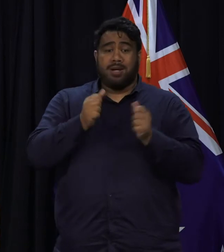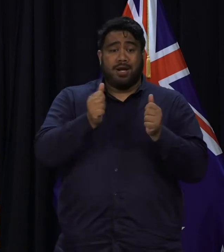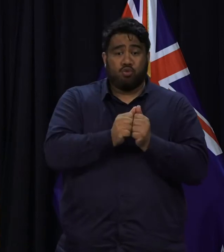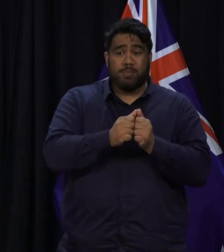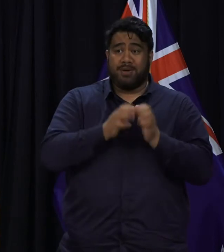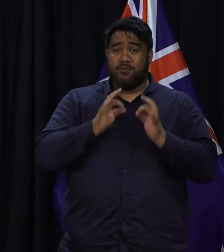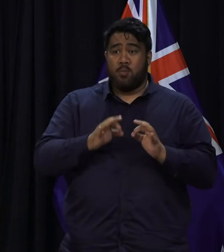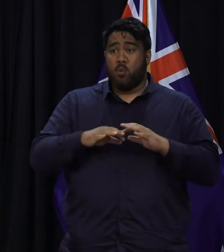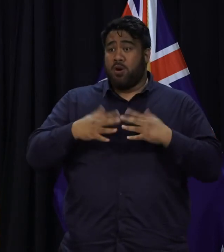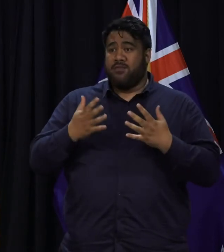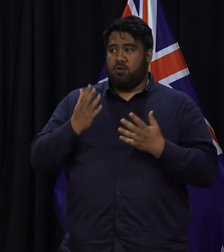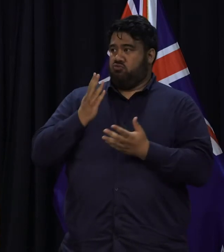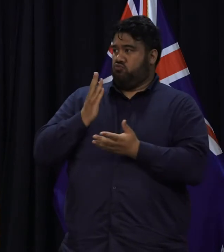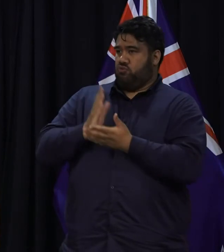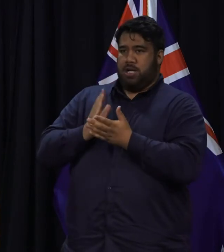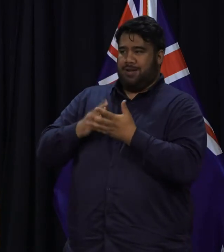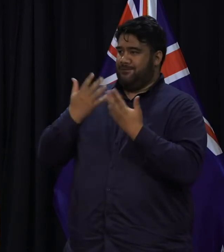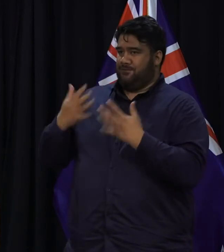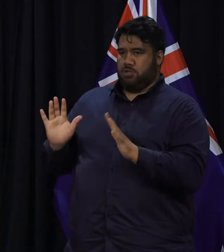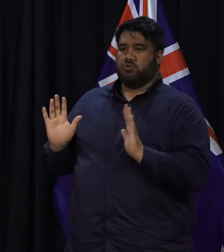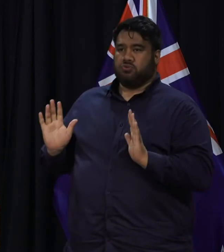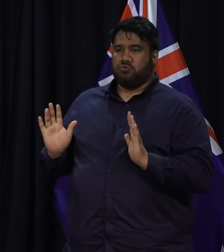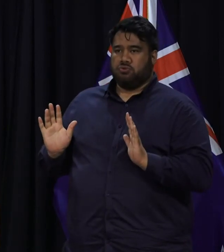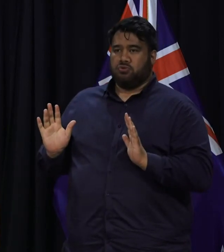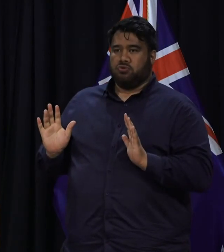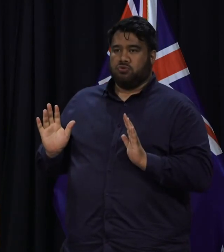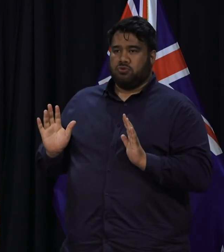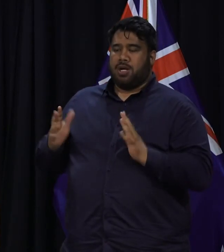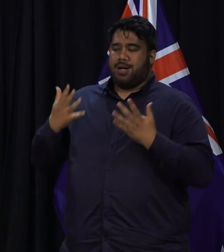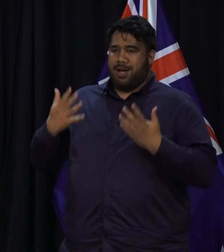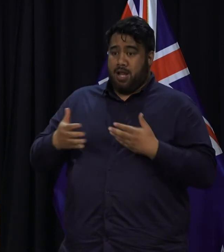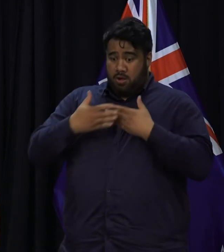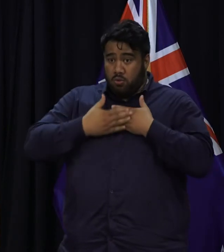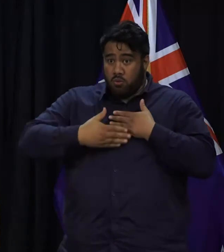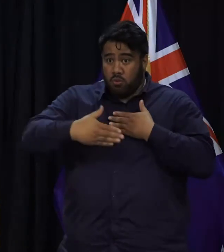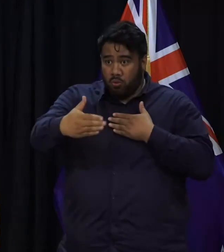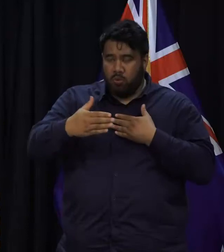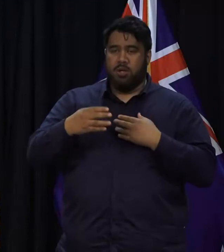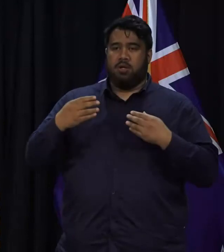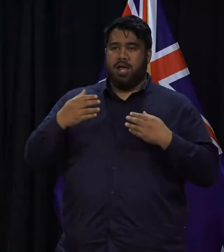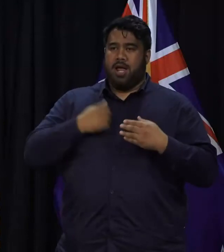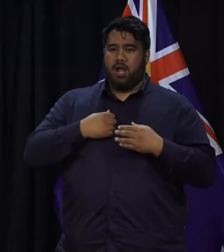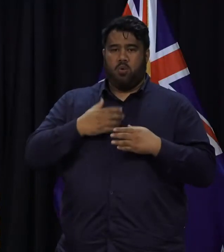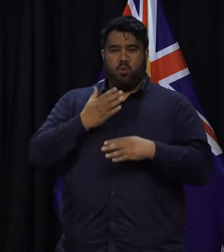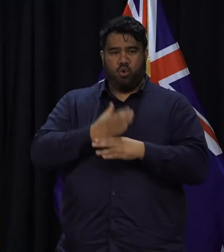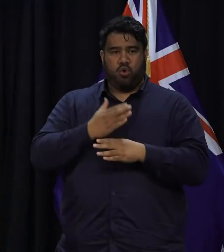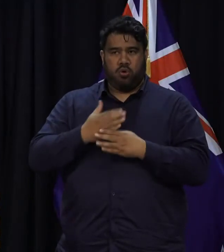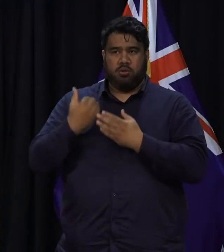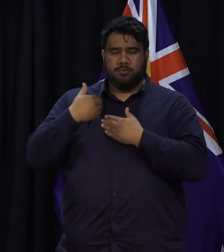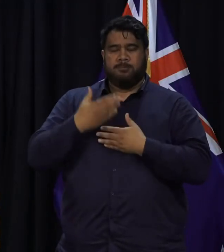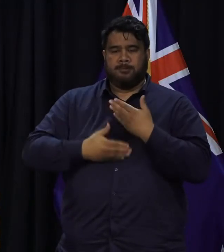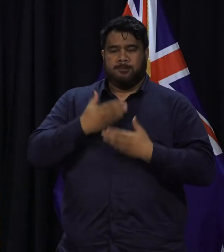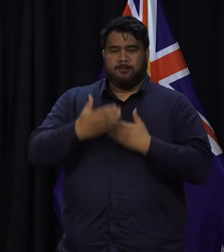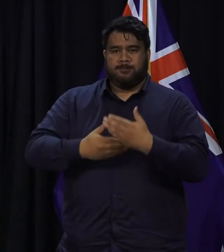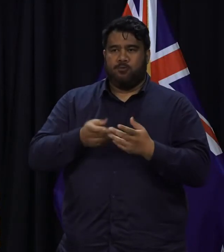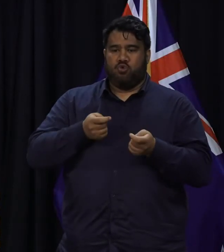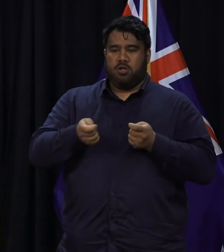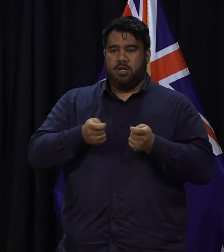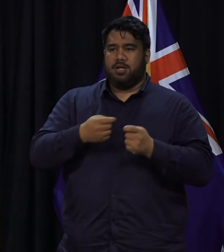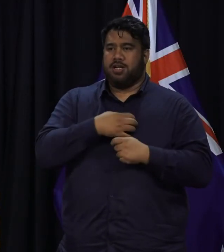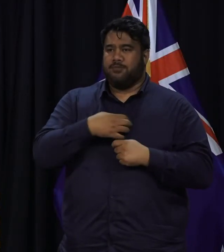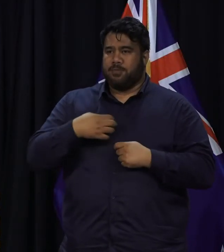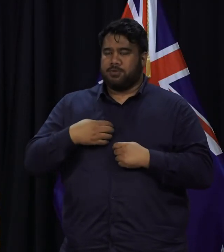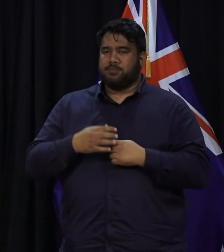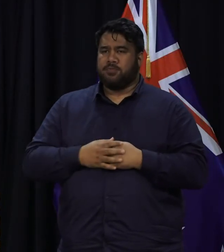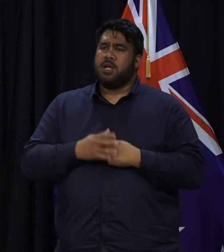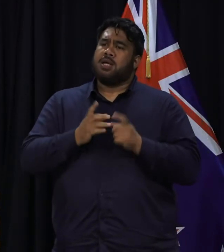otherwise, have already been formed. We're now focused with getting on with the business of government. There will be areas and issues where we will